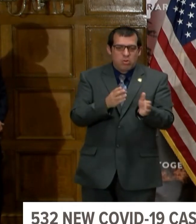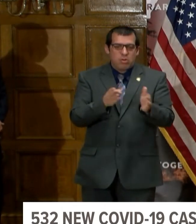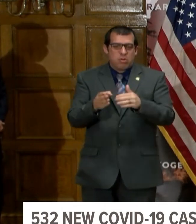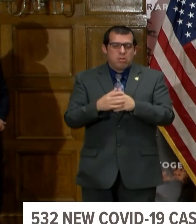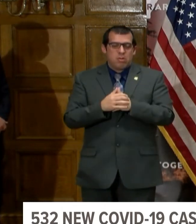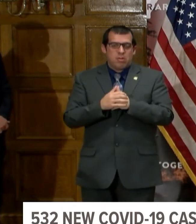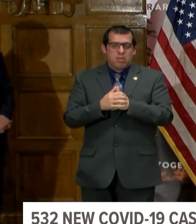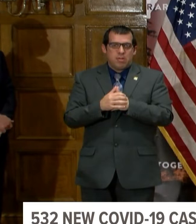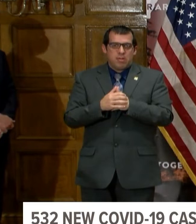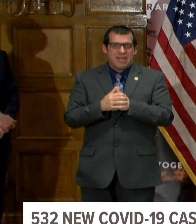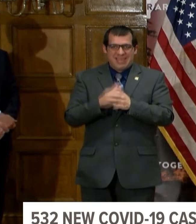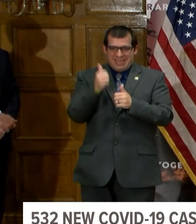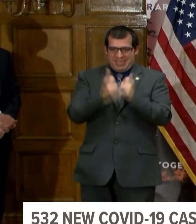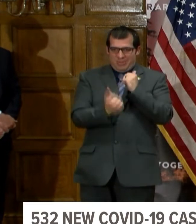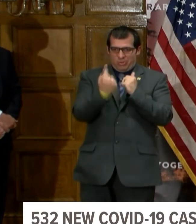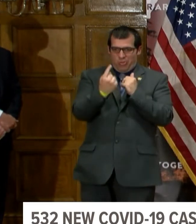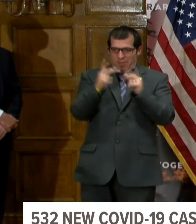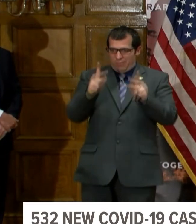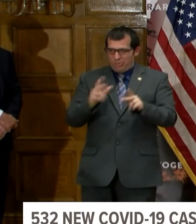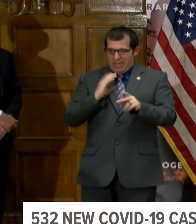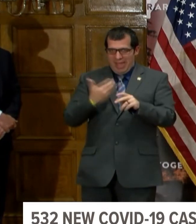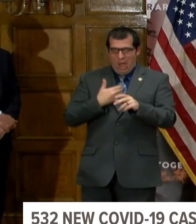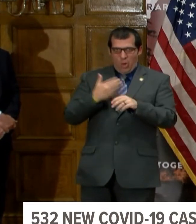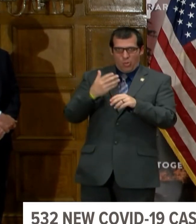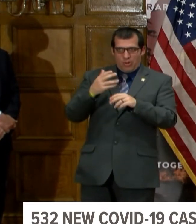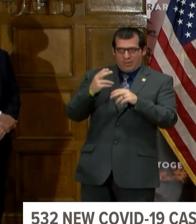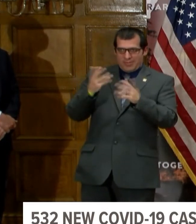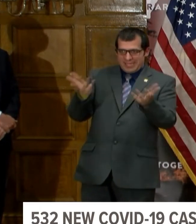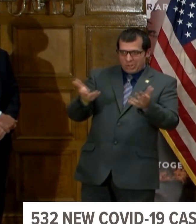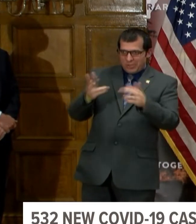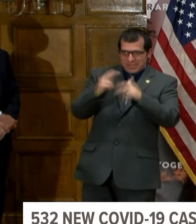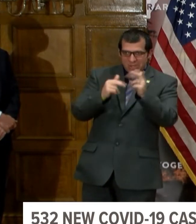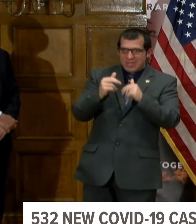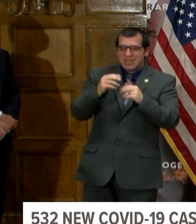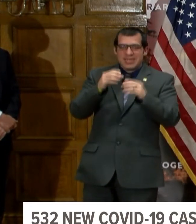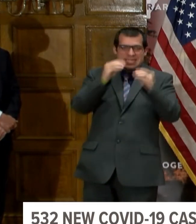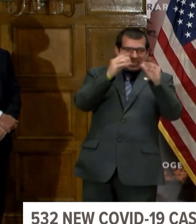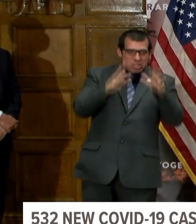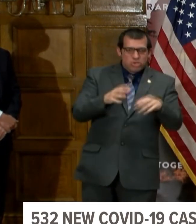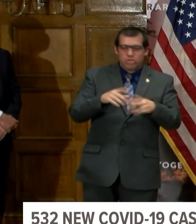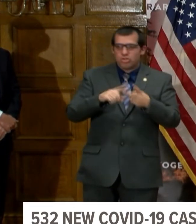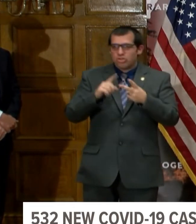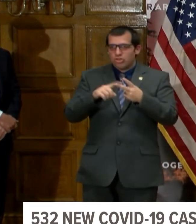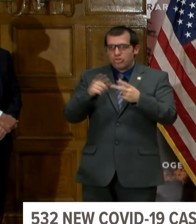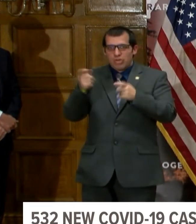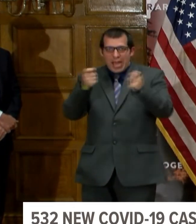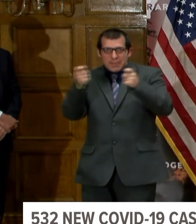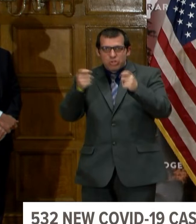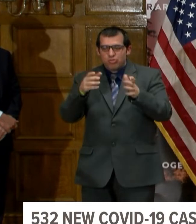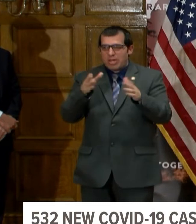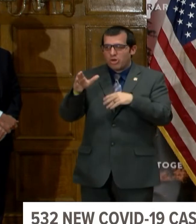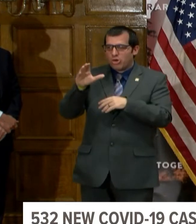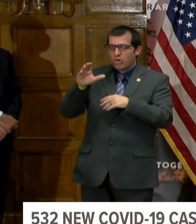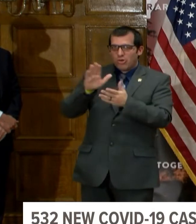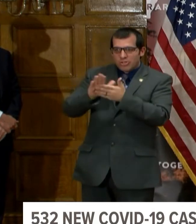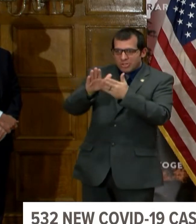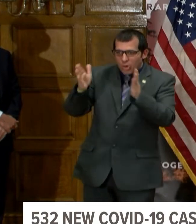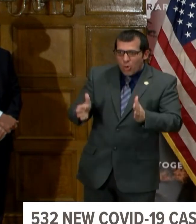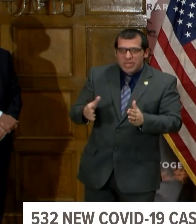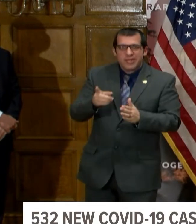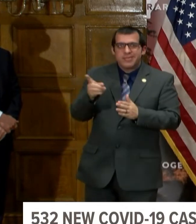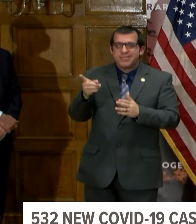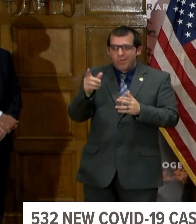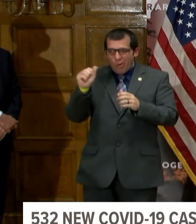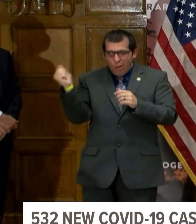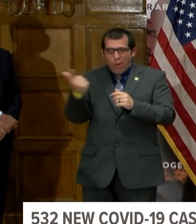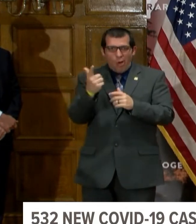every person on our campus. It doesn't matter if it's a teacher, an administrator, a custodian. They're all checking in on our kids and ensuring